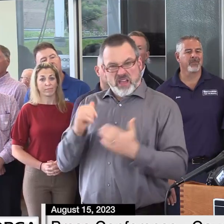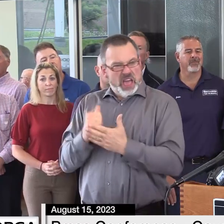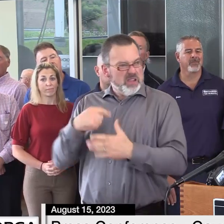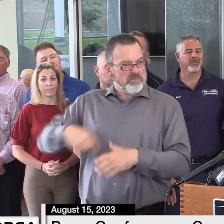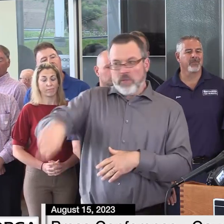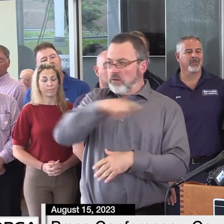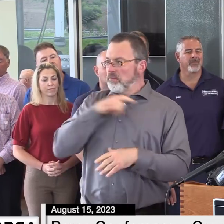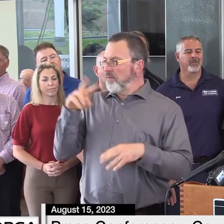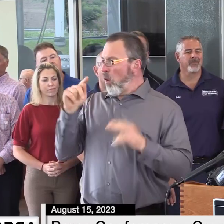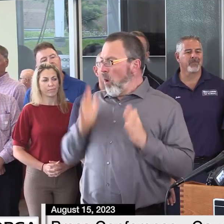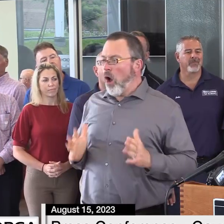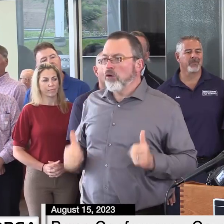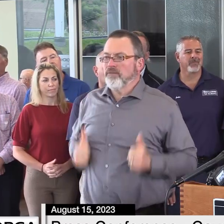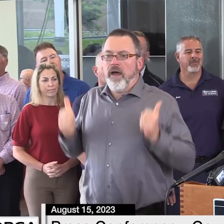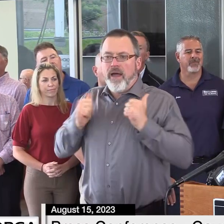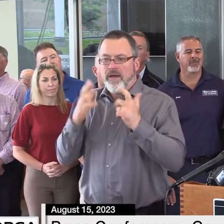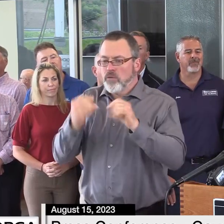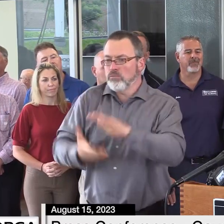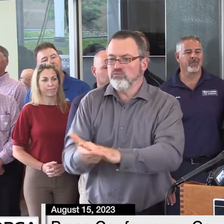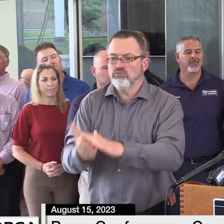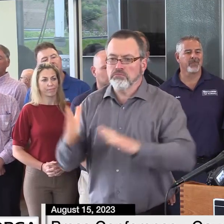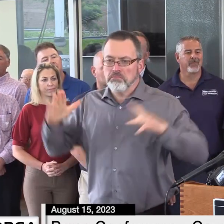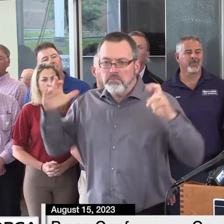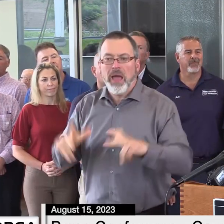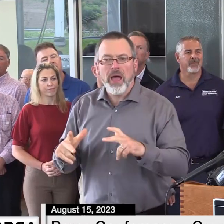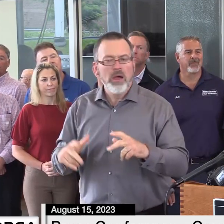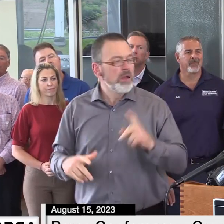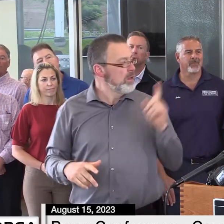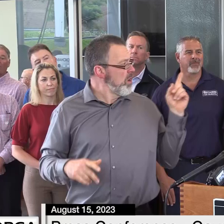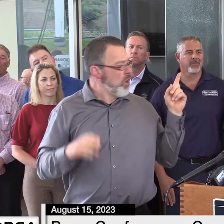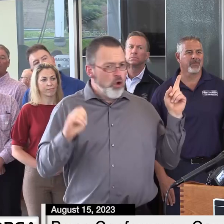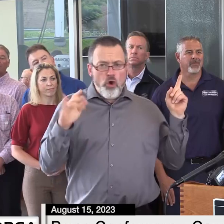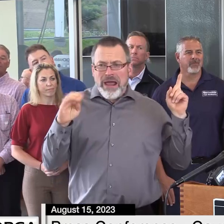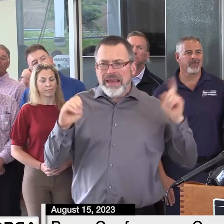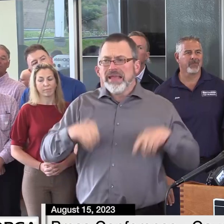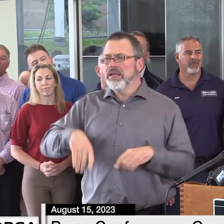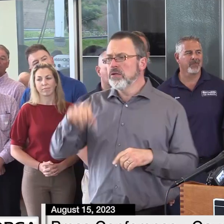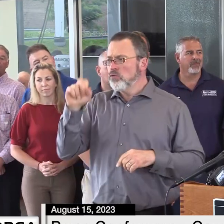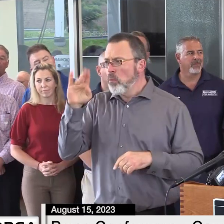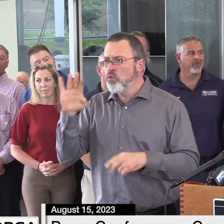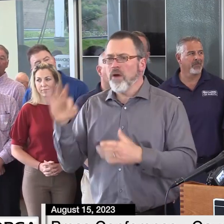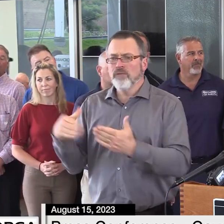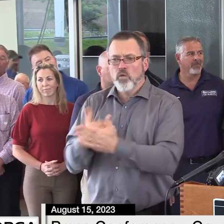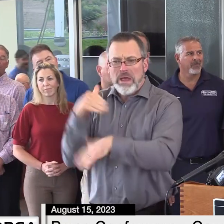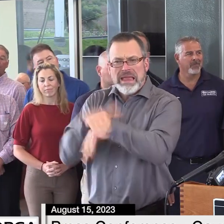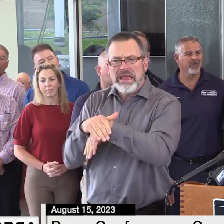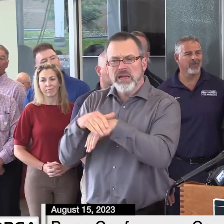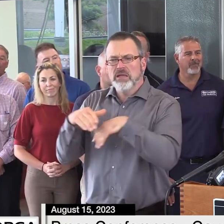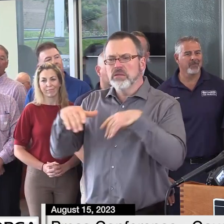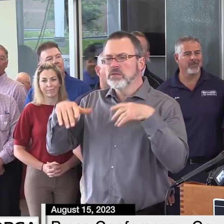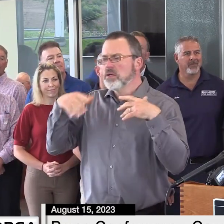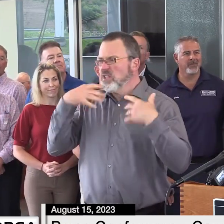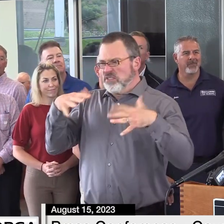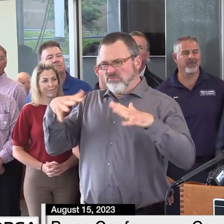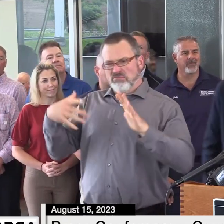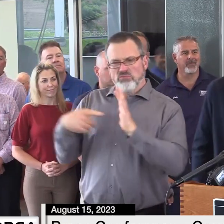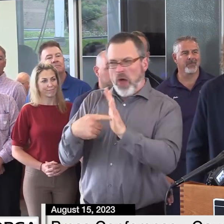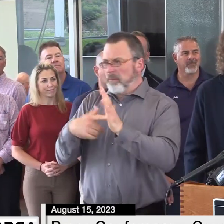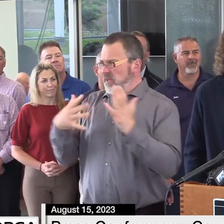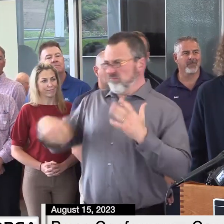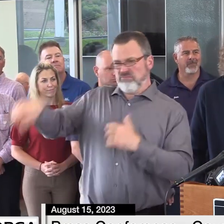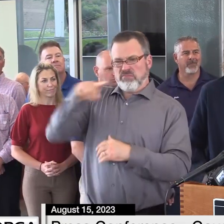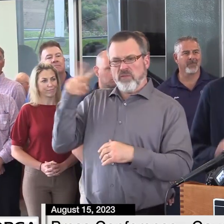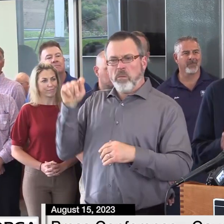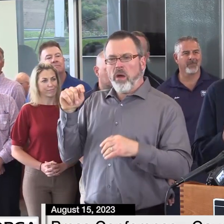So again, I want to thank Ernie and everyone at Subaru of New England and all the dealers here in Vermont that are represented. I think there are